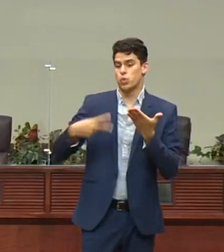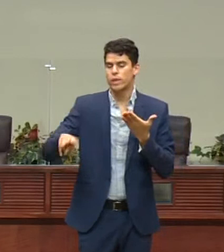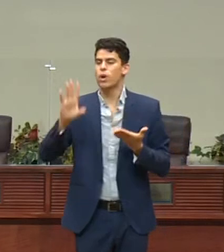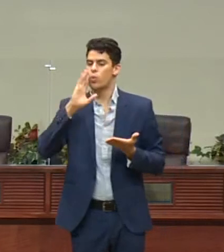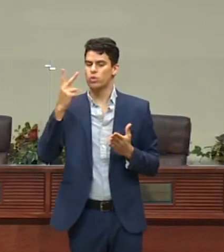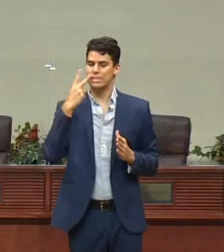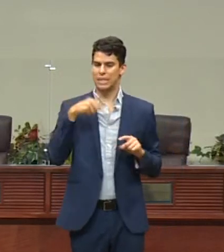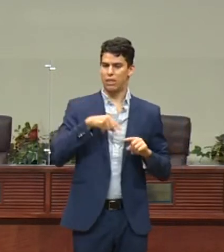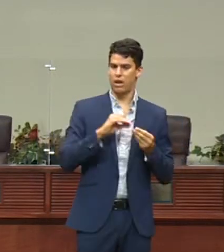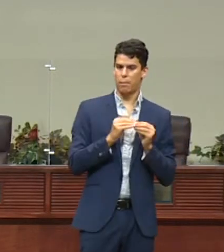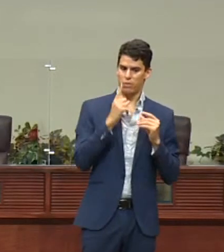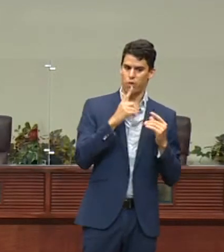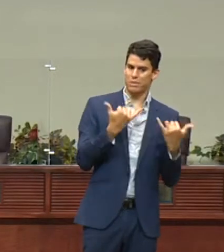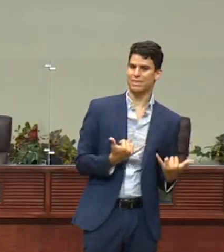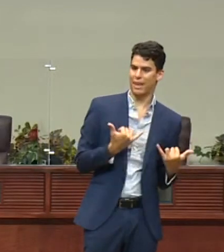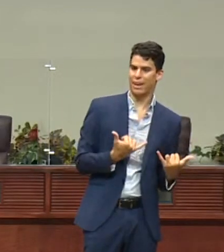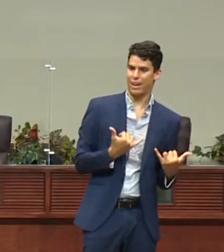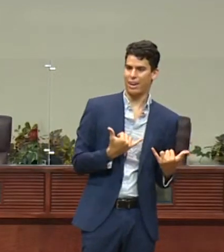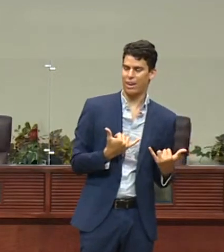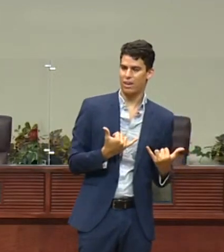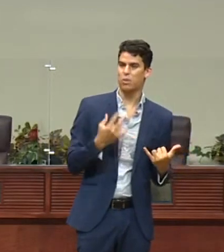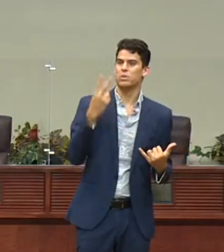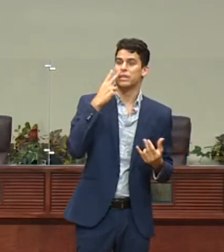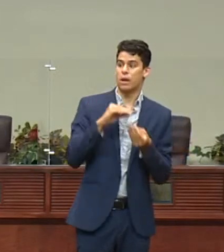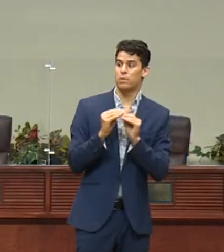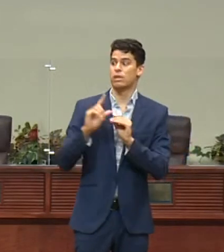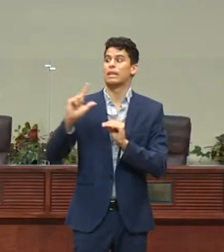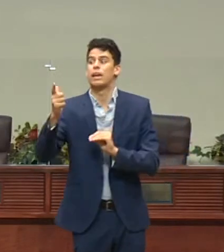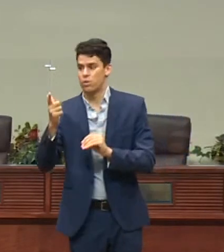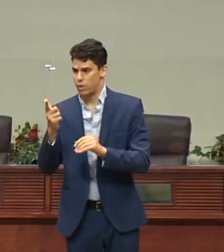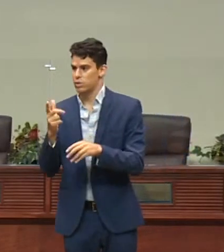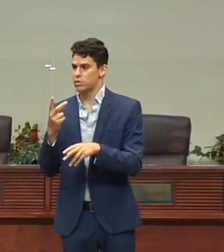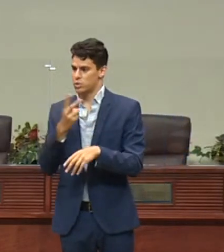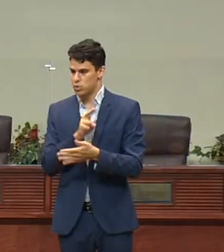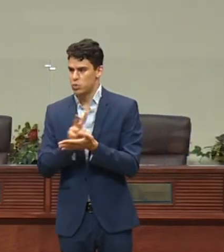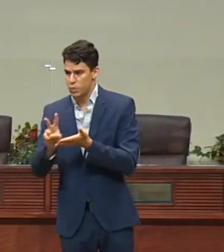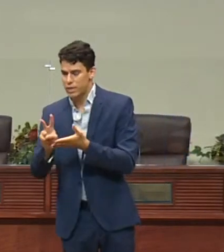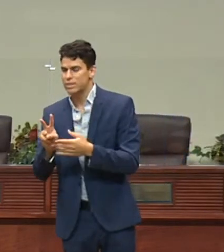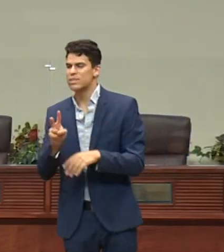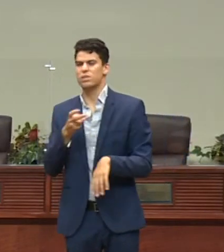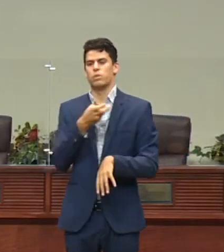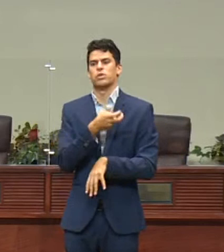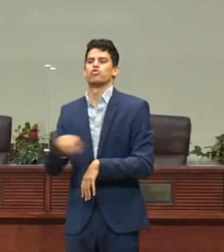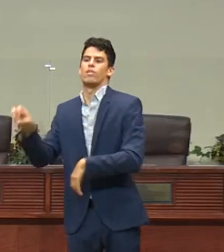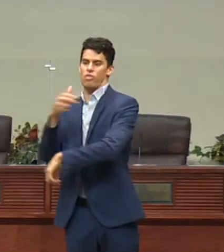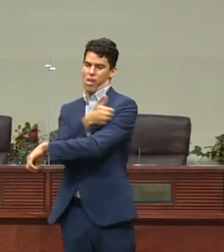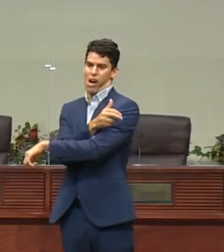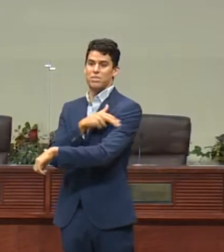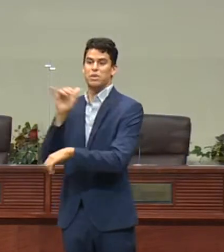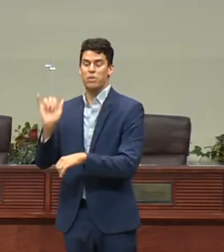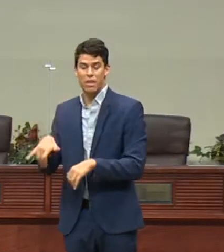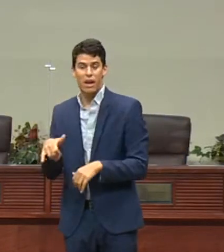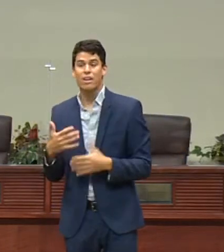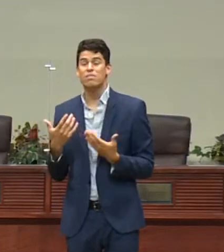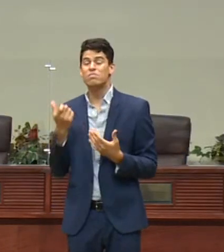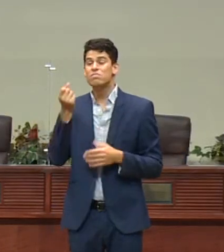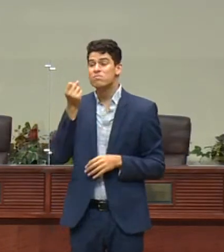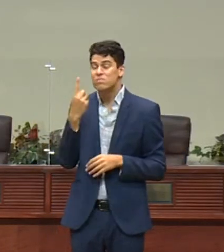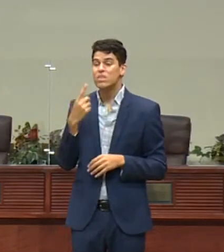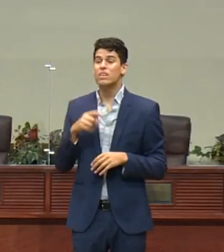an indication that that trajectory will continue because hospitalization will start to decrease in 2 or 3 weeks